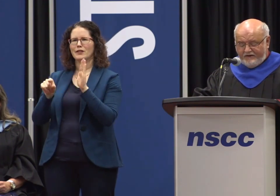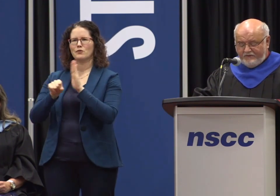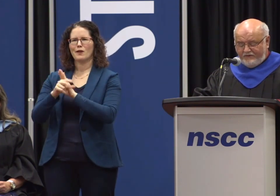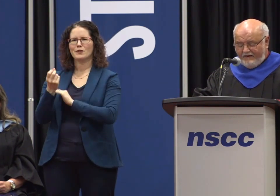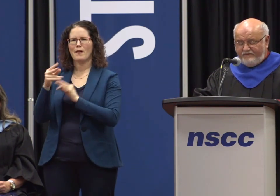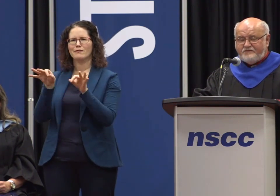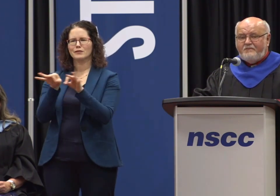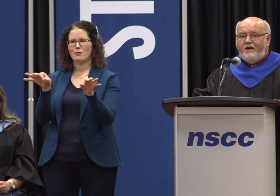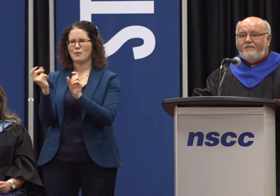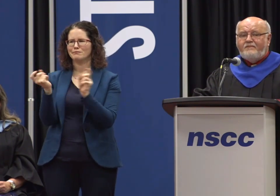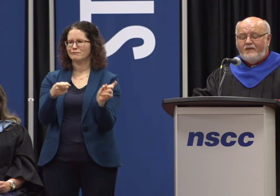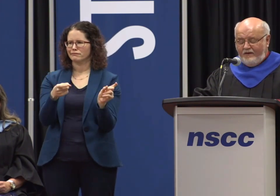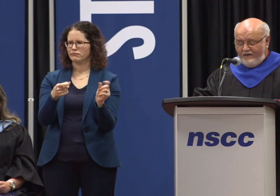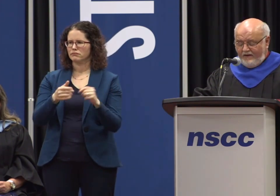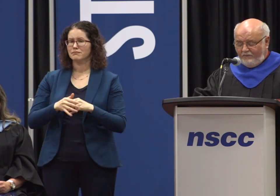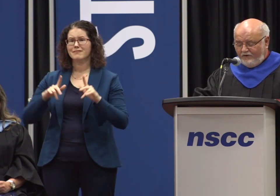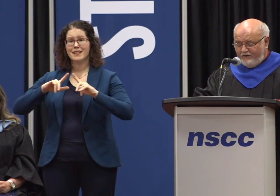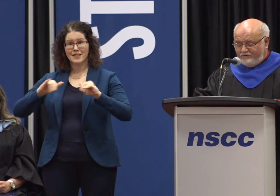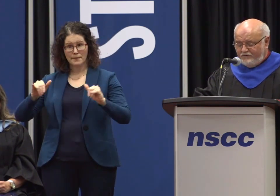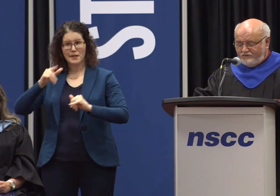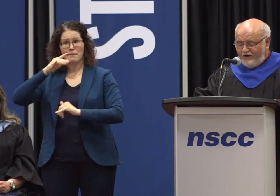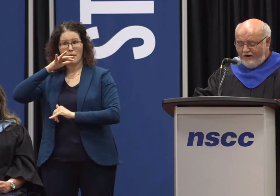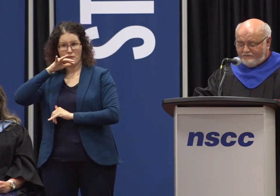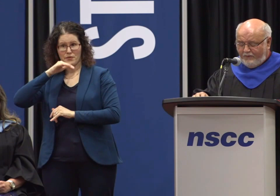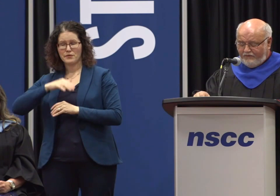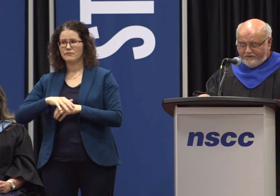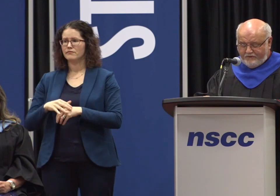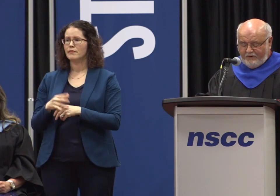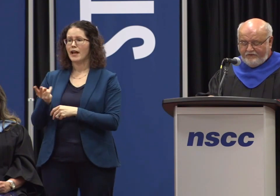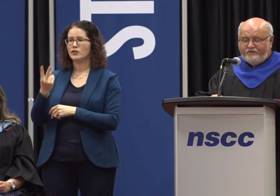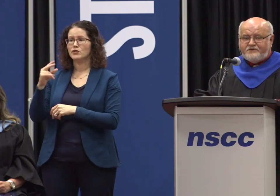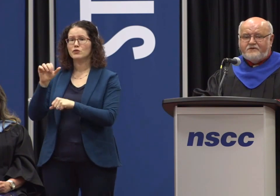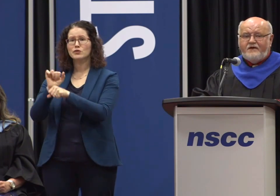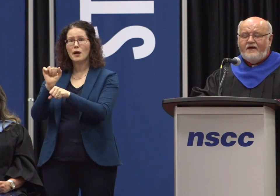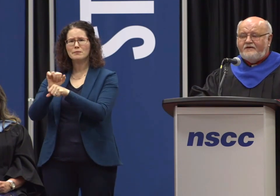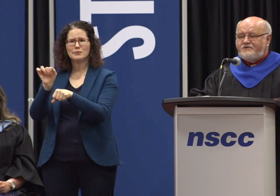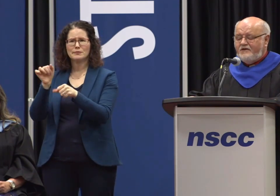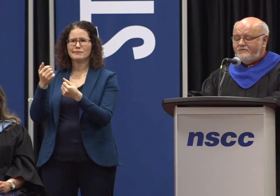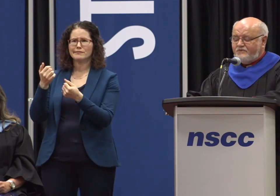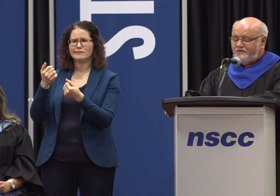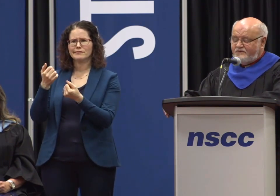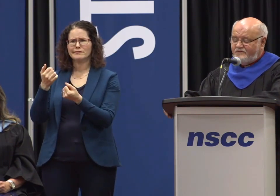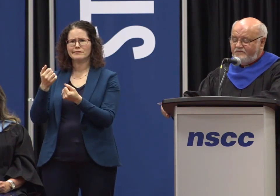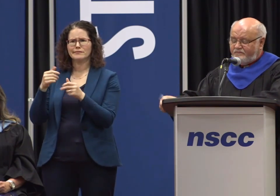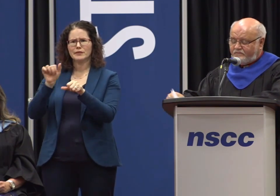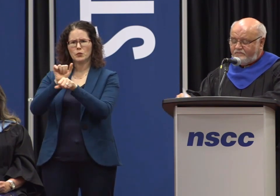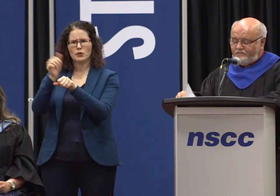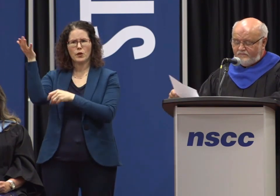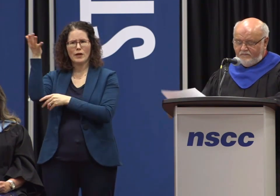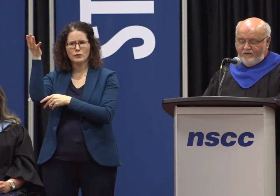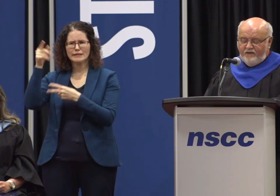still dealing with life as a mom and working 2 jobs, both as a waitress and a seamstress.